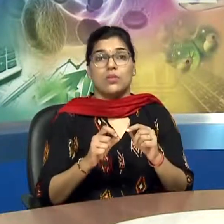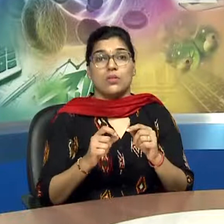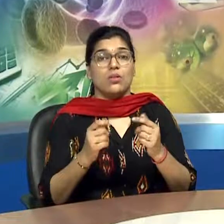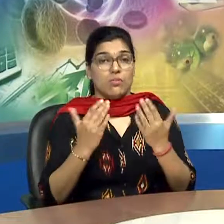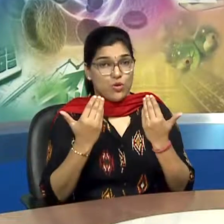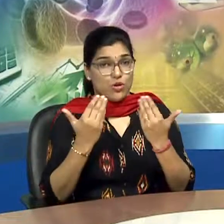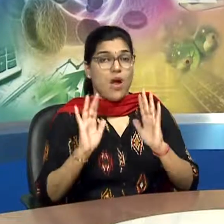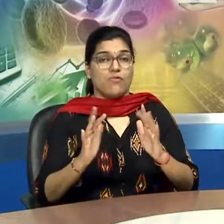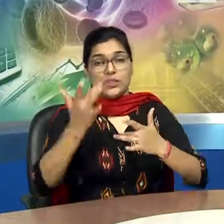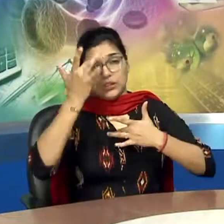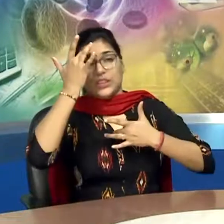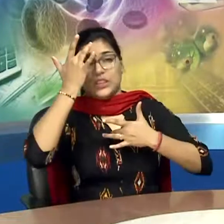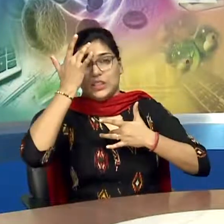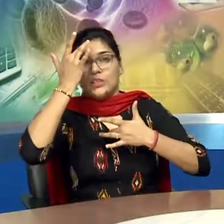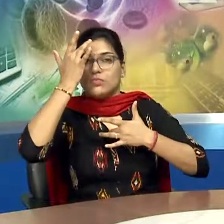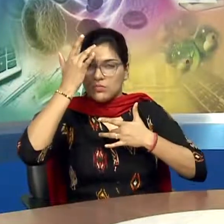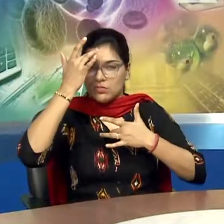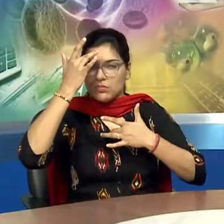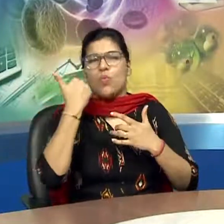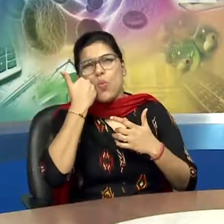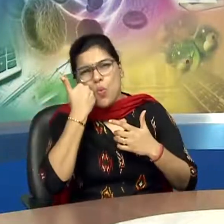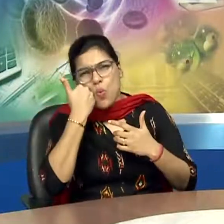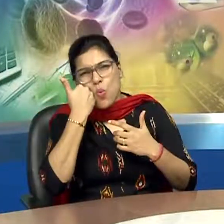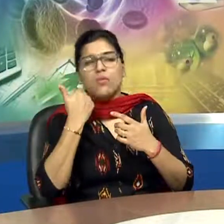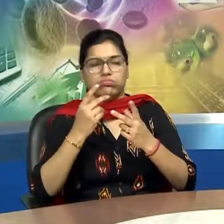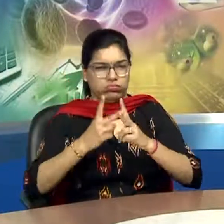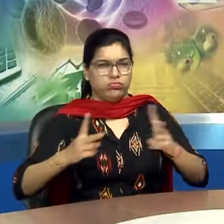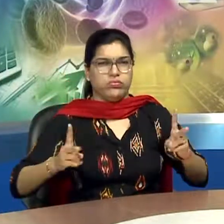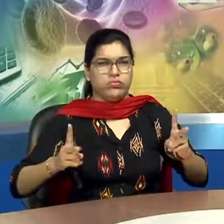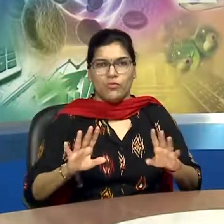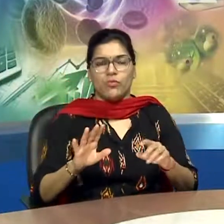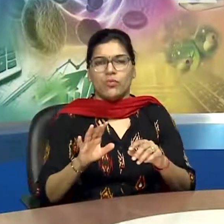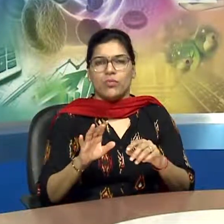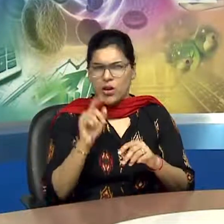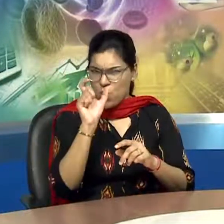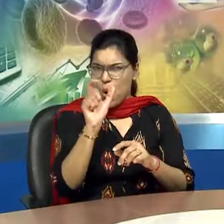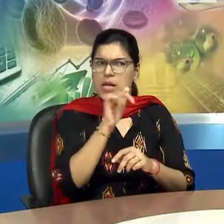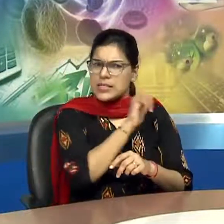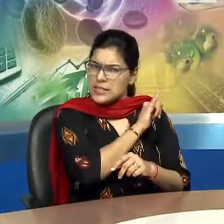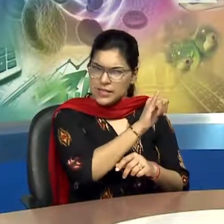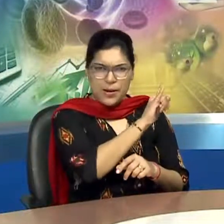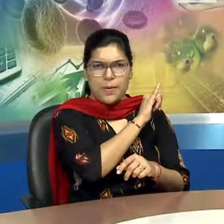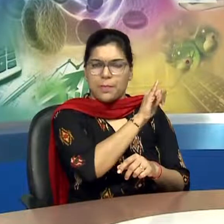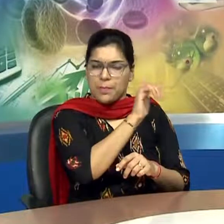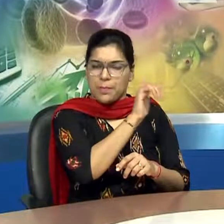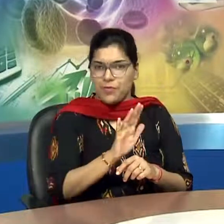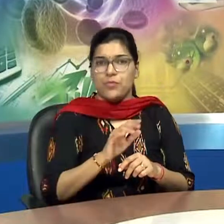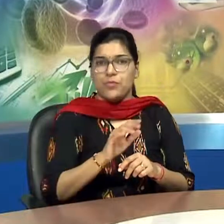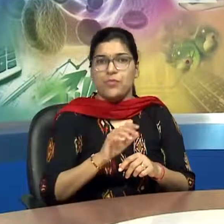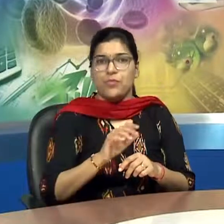This word is disorder. It means sick.